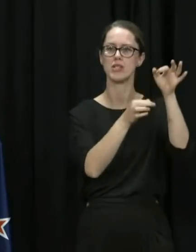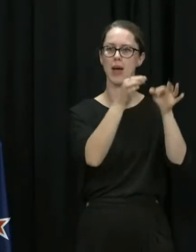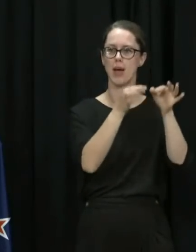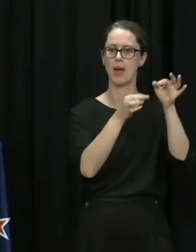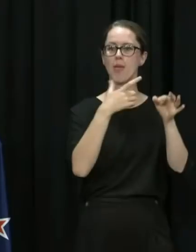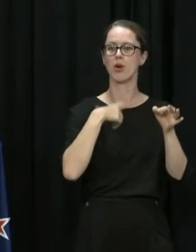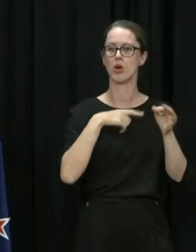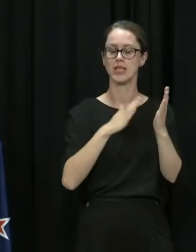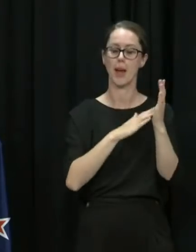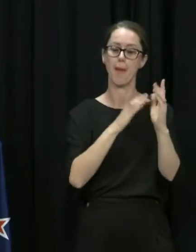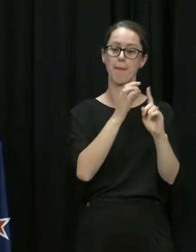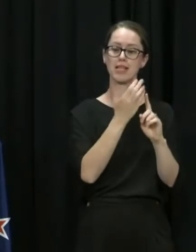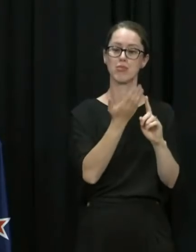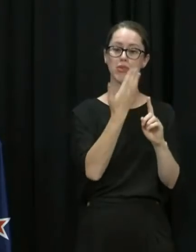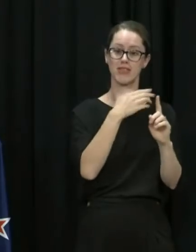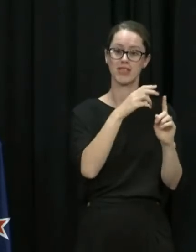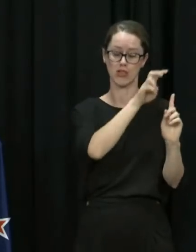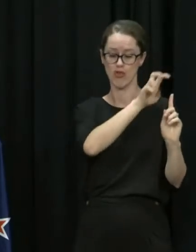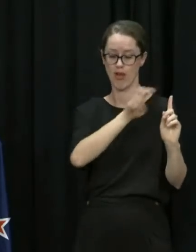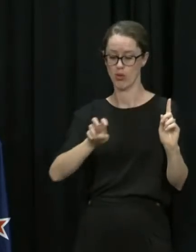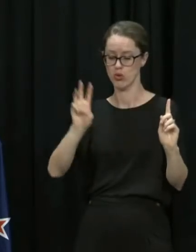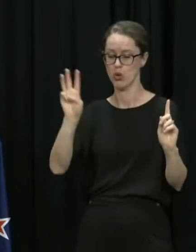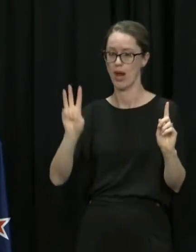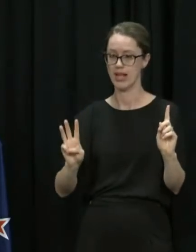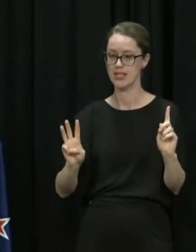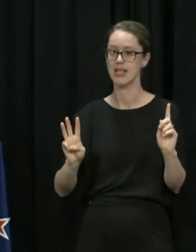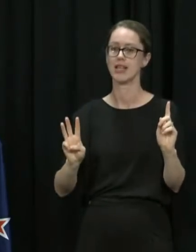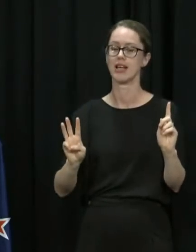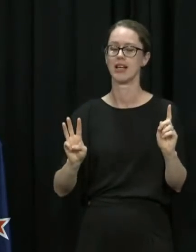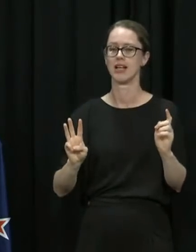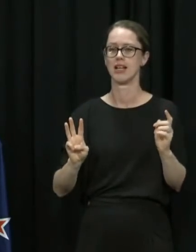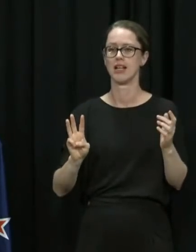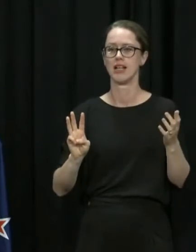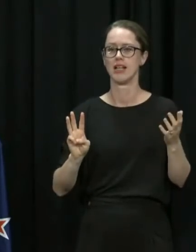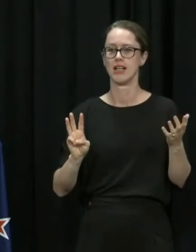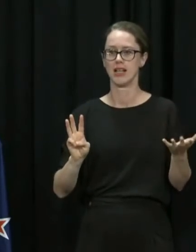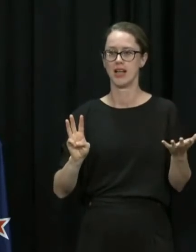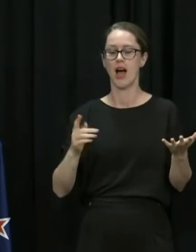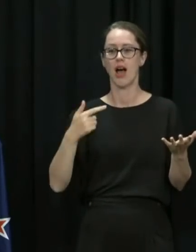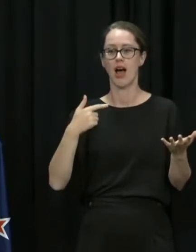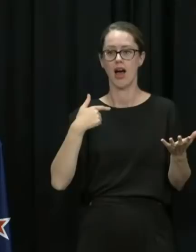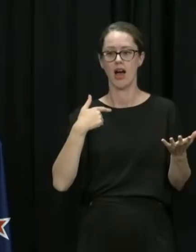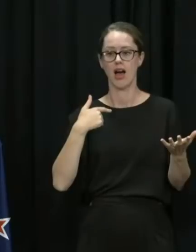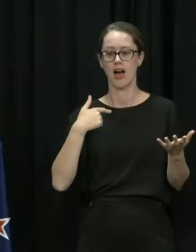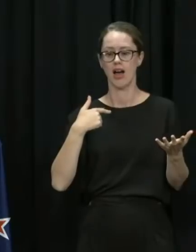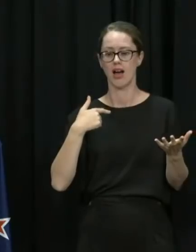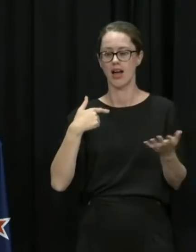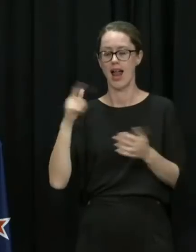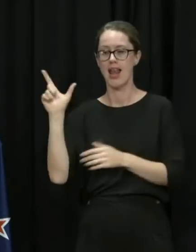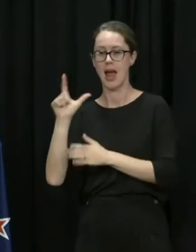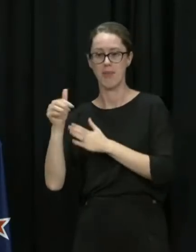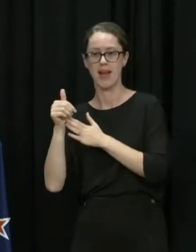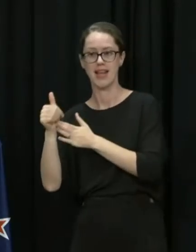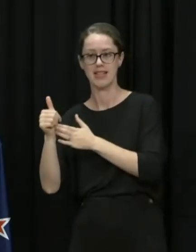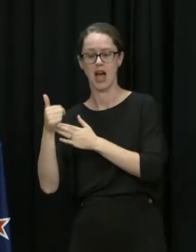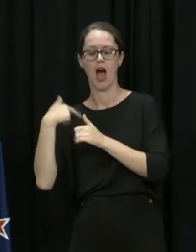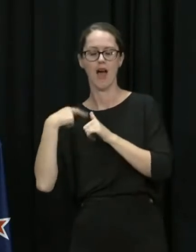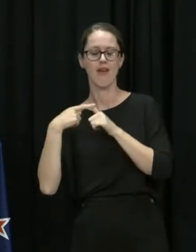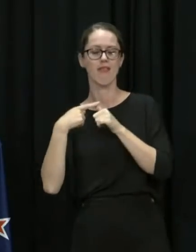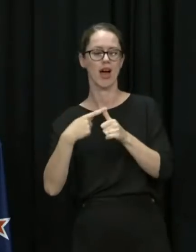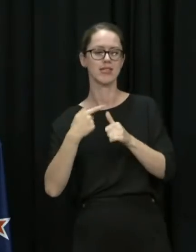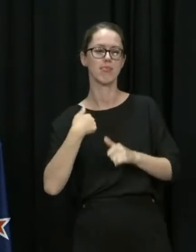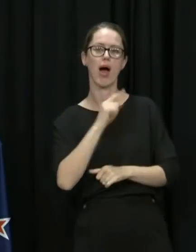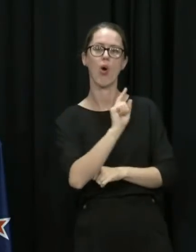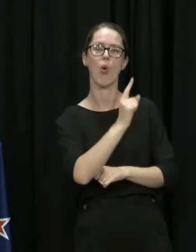parliamentarians have on previous occasions still travelled to Wellington under those circumstances. I can share with you as Labour leader, I've advised